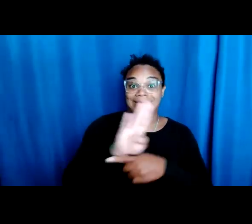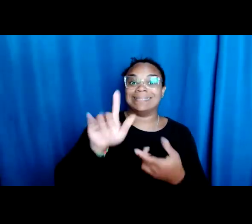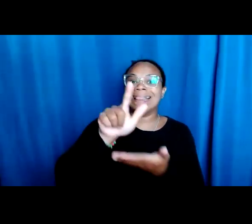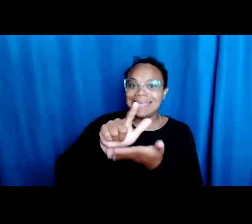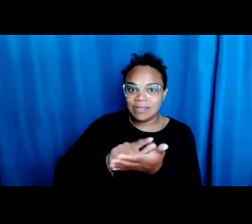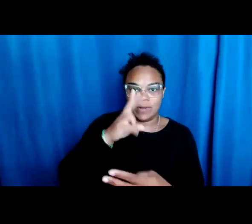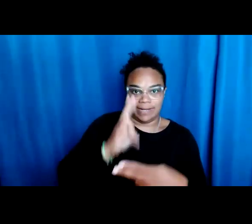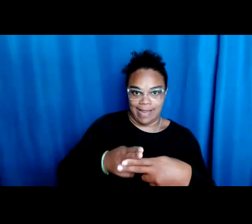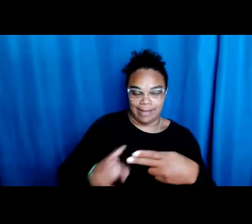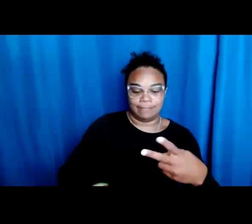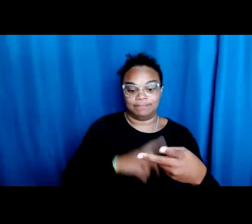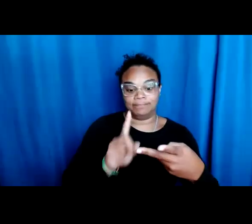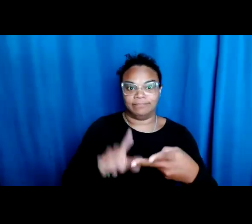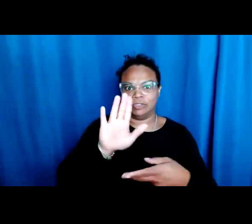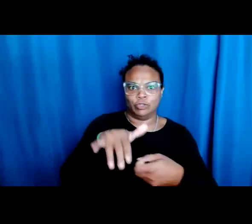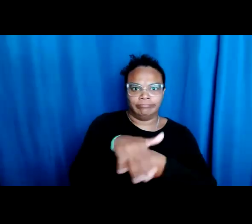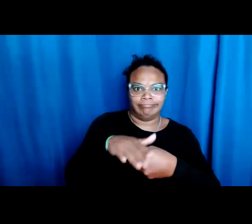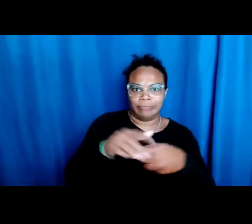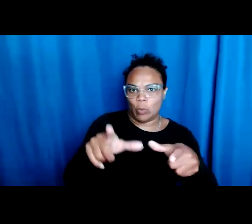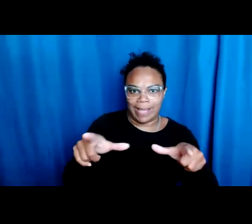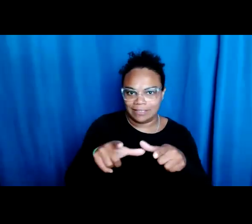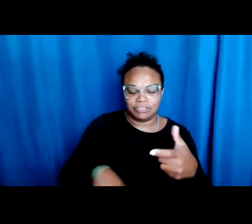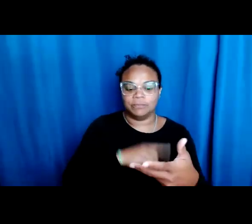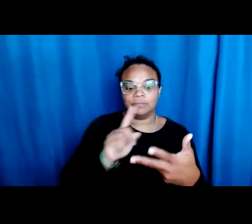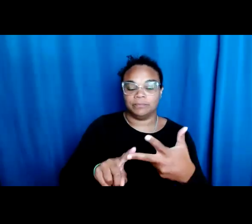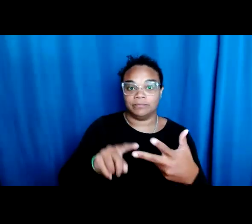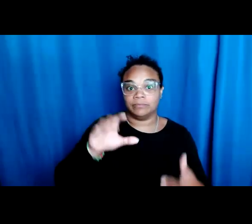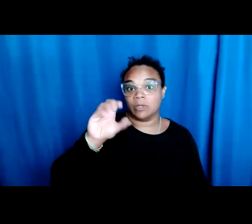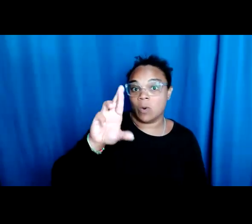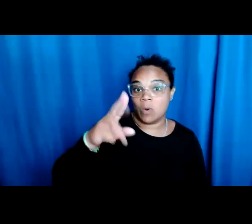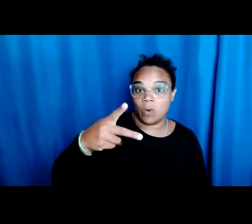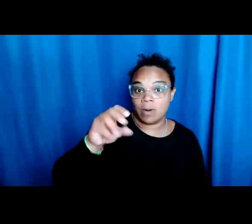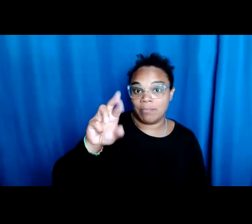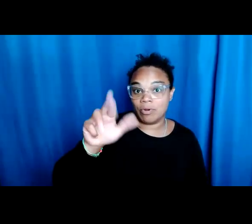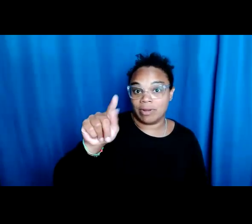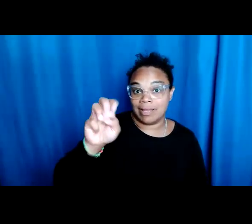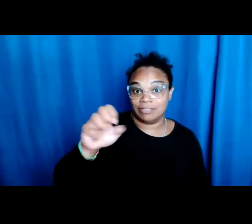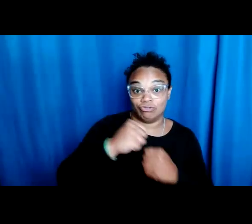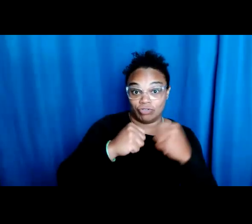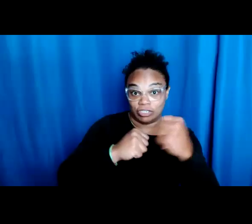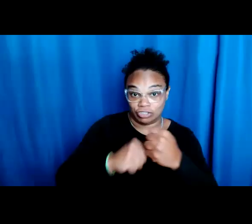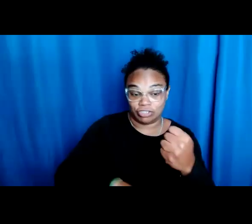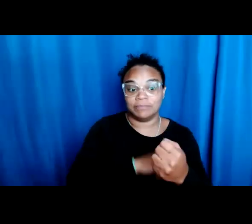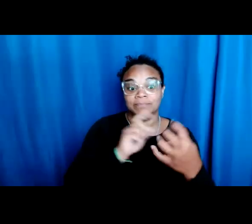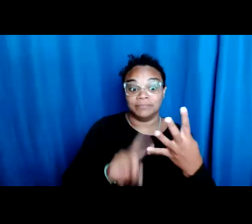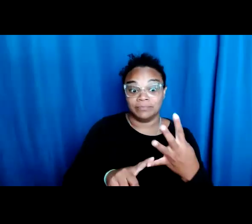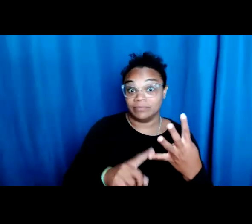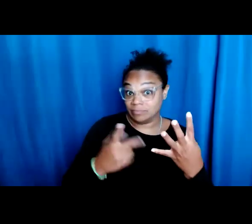want to put your location, you want to put your corporate structure, state of